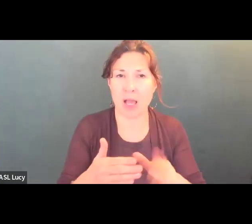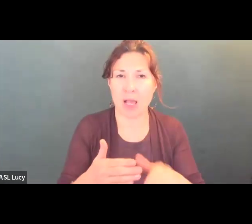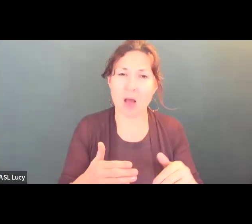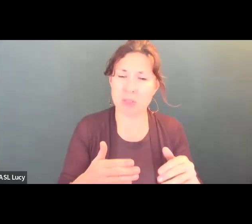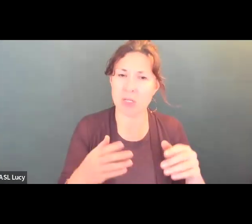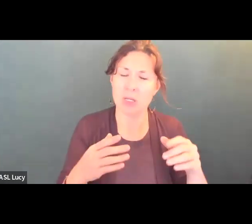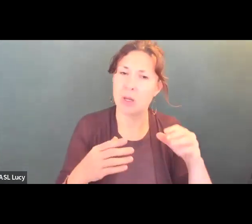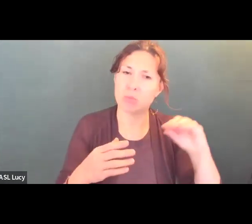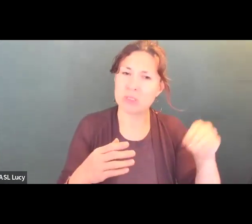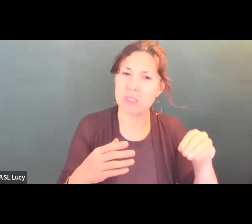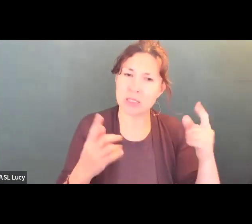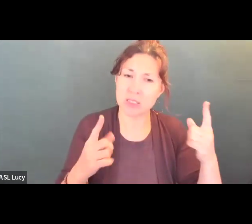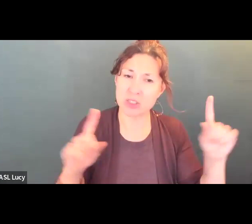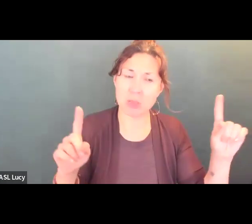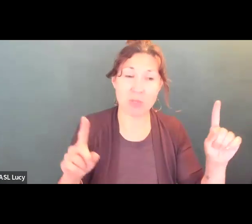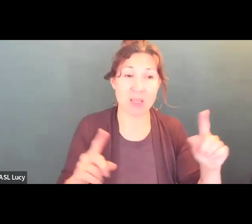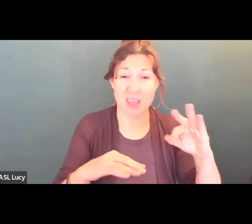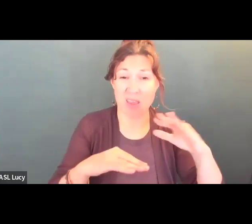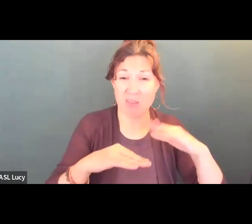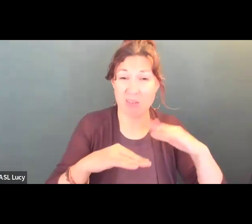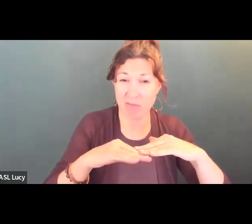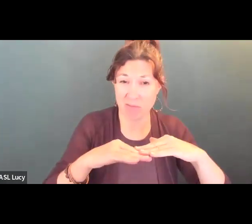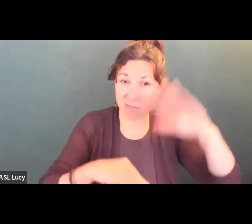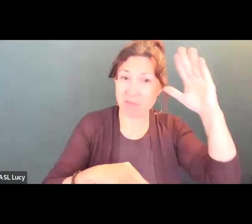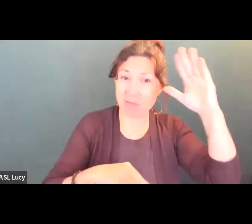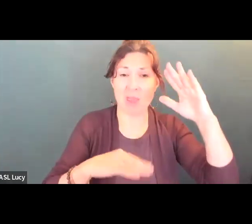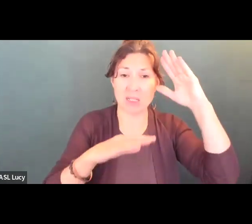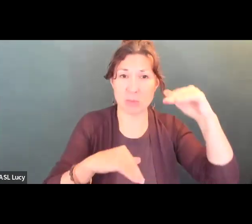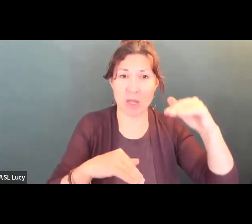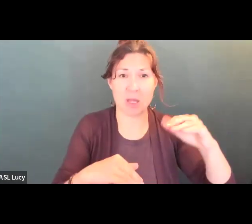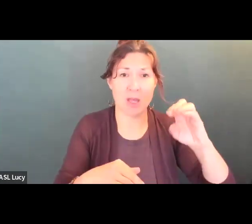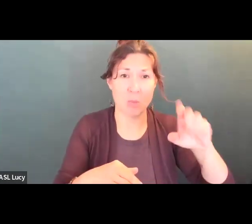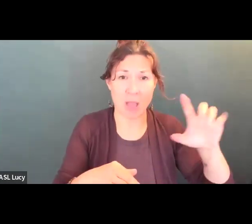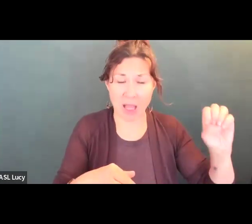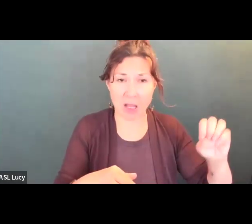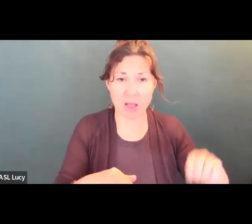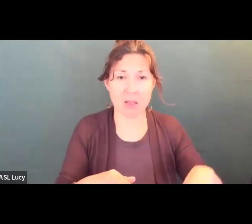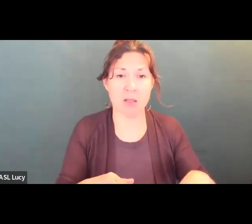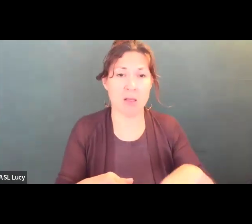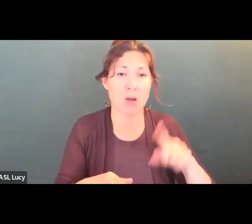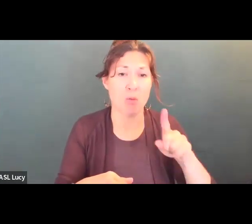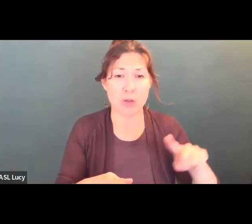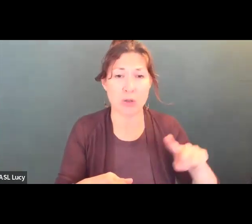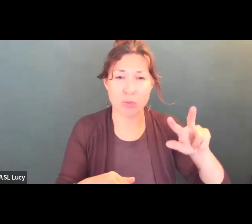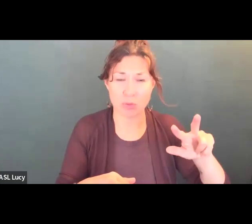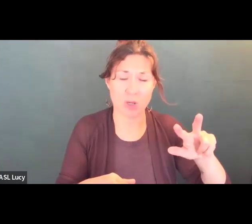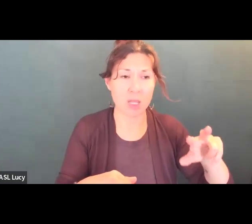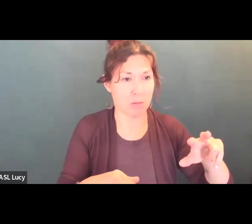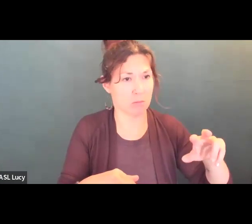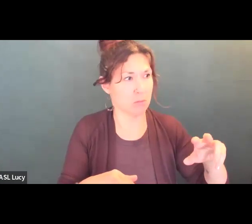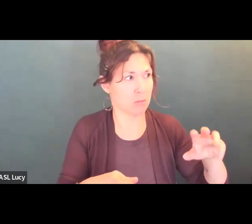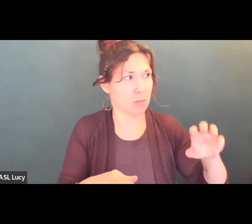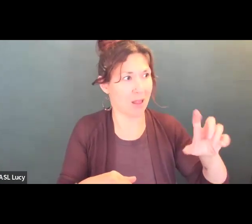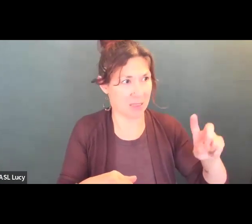exceeding expectations for multilingual learner ELD 1 to 3 students in Gen Ed with ESL on